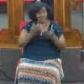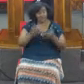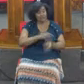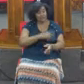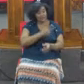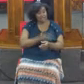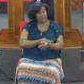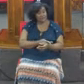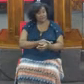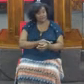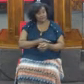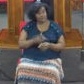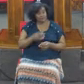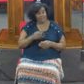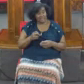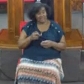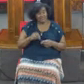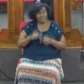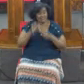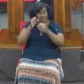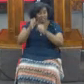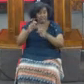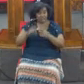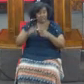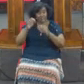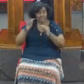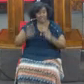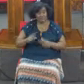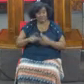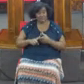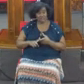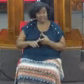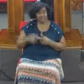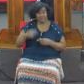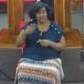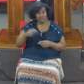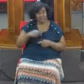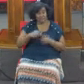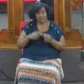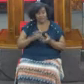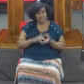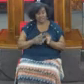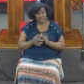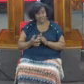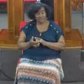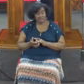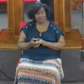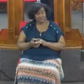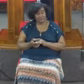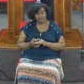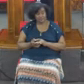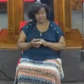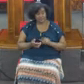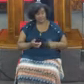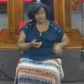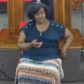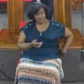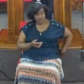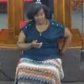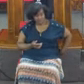power and the strength to be able to tell people about Jesus. We have the tools, you and